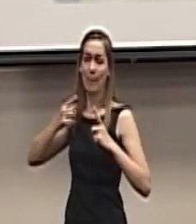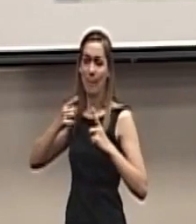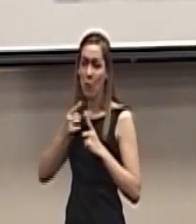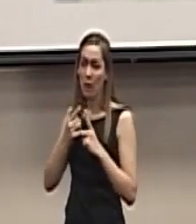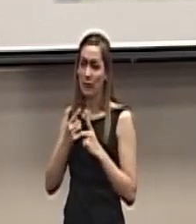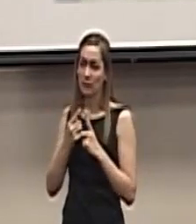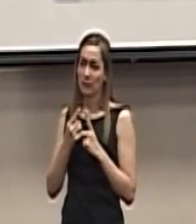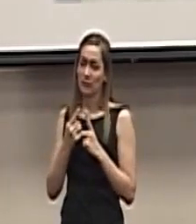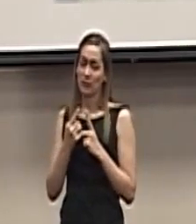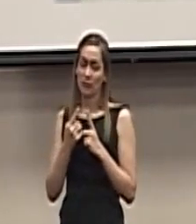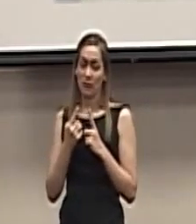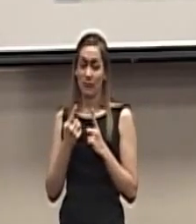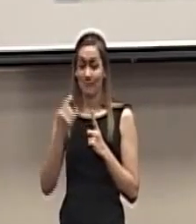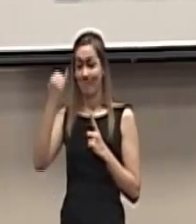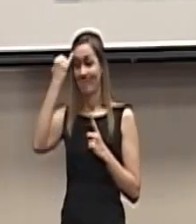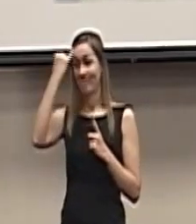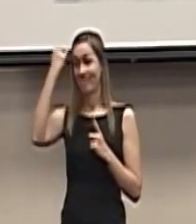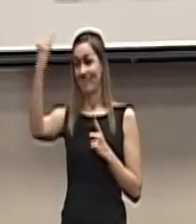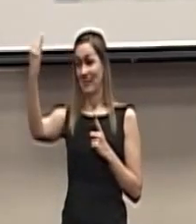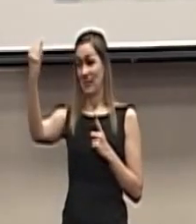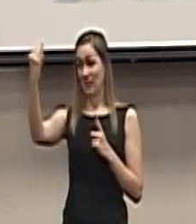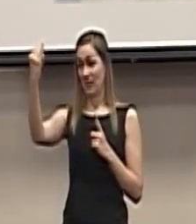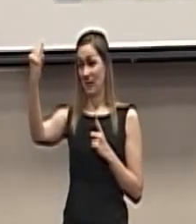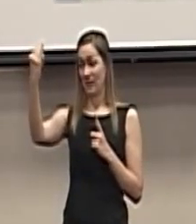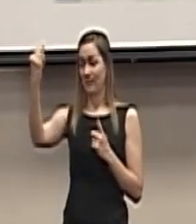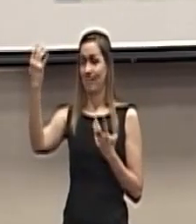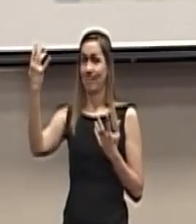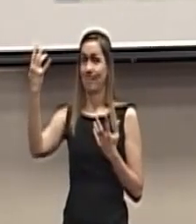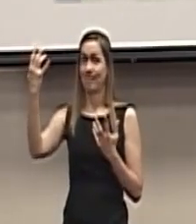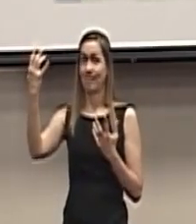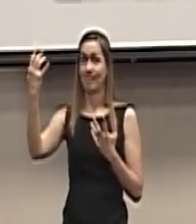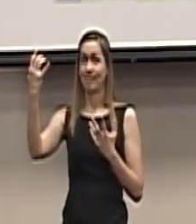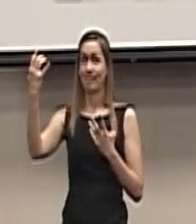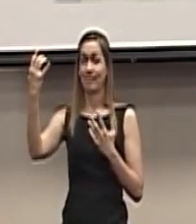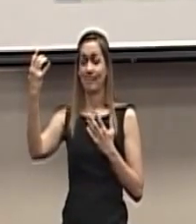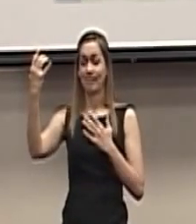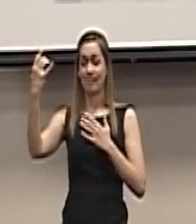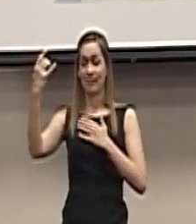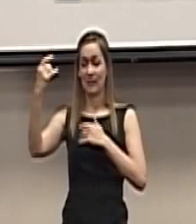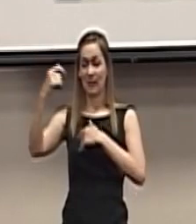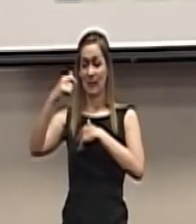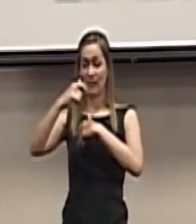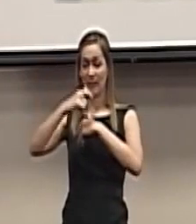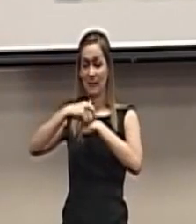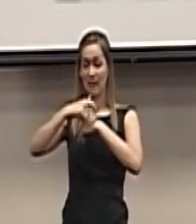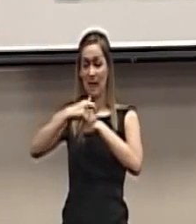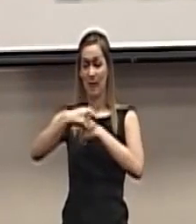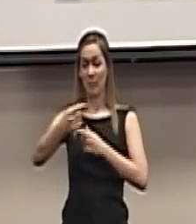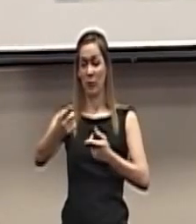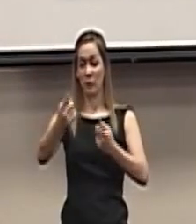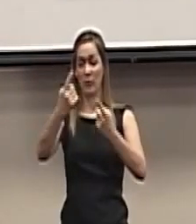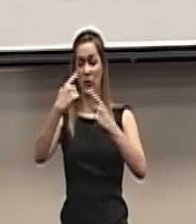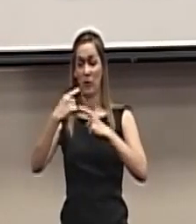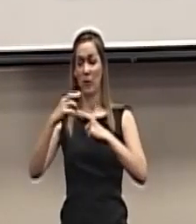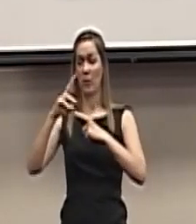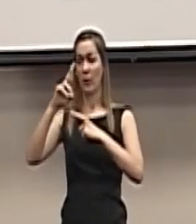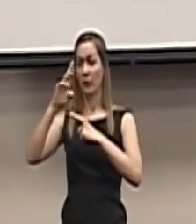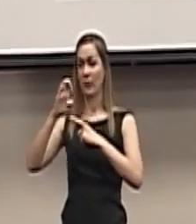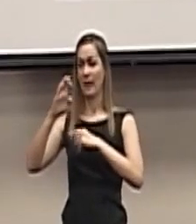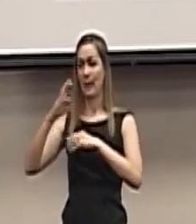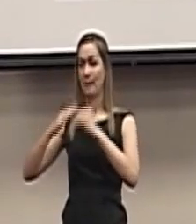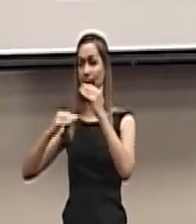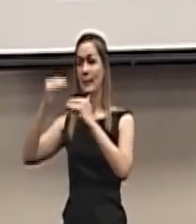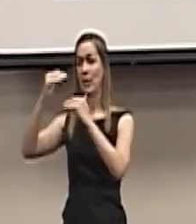so this idea, and we're going to play on this idea, the time to return and to rebuild, and this is coming out of the book of